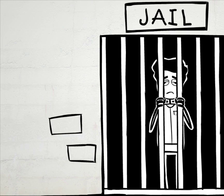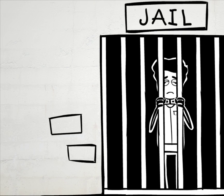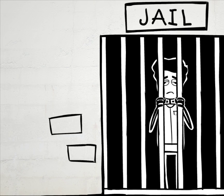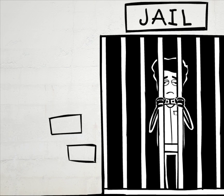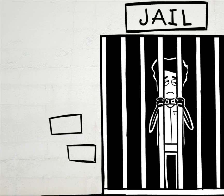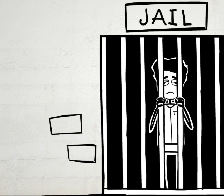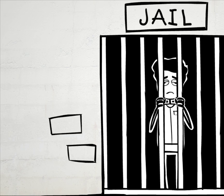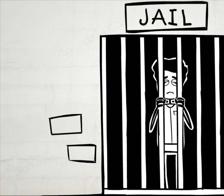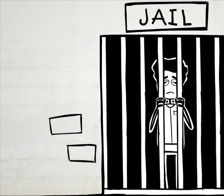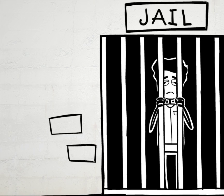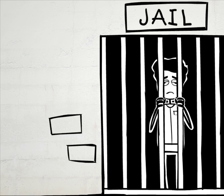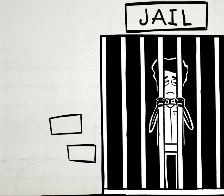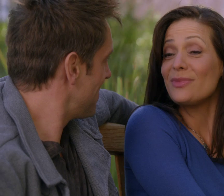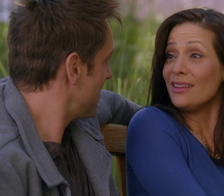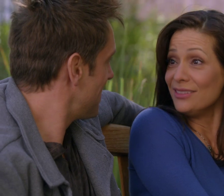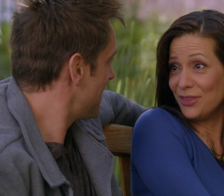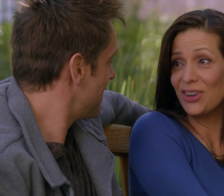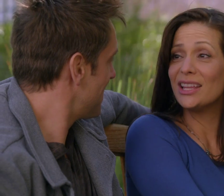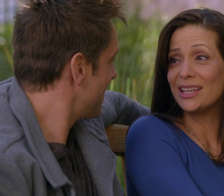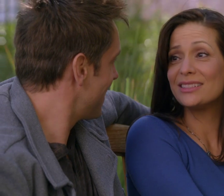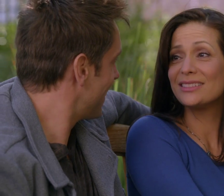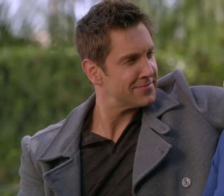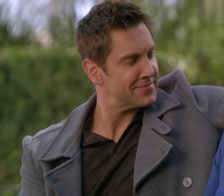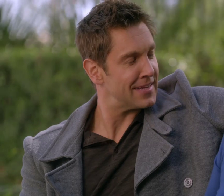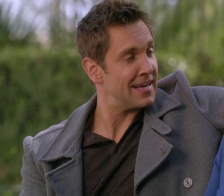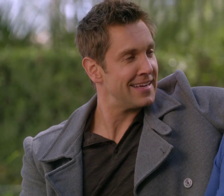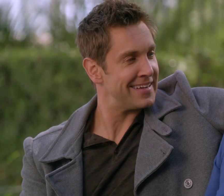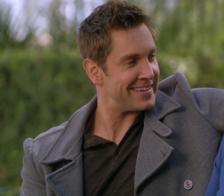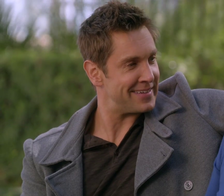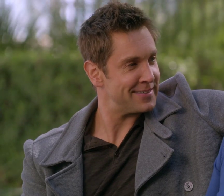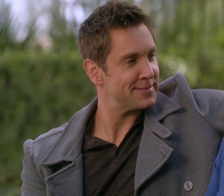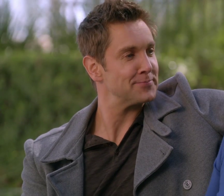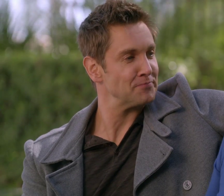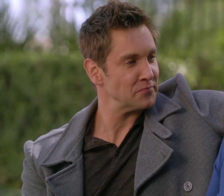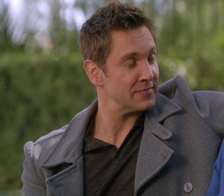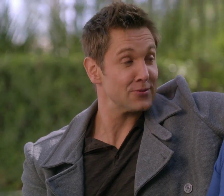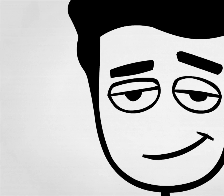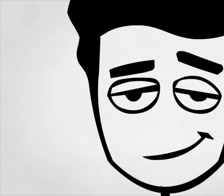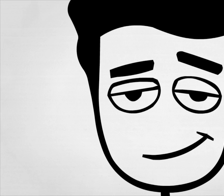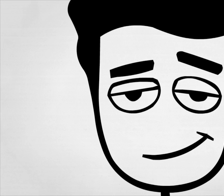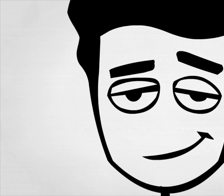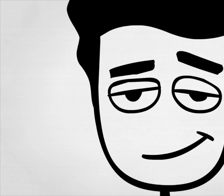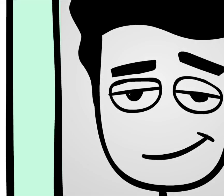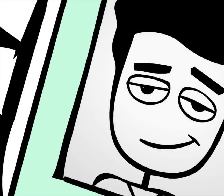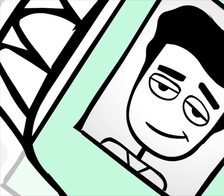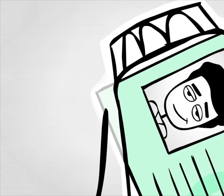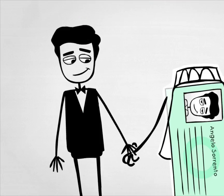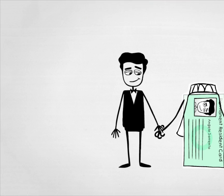center facing deportation back. Just as Regina had finally moved on with a new guy. But now it turns out the only way for Angelo to stay in the country is if he marries a US